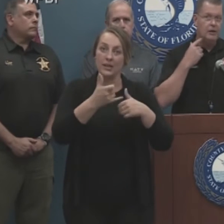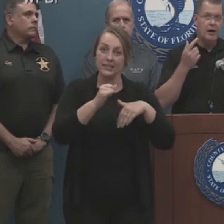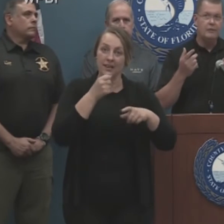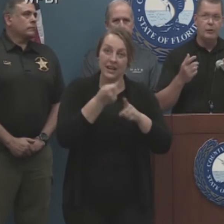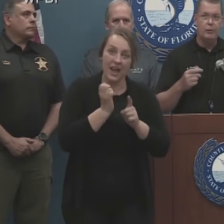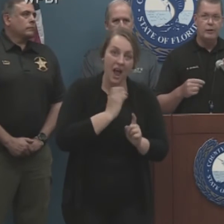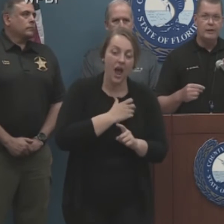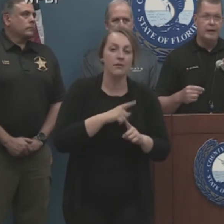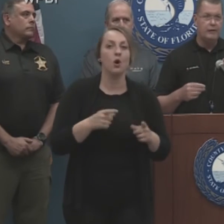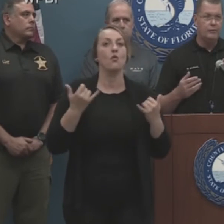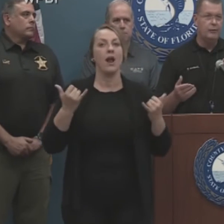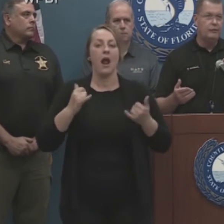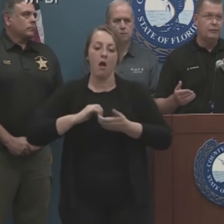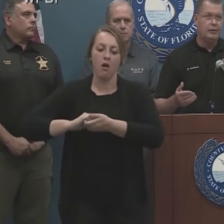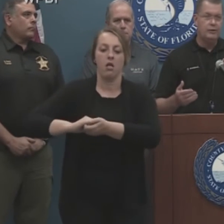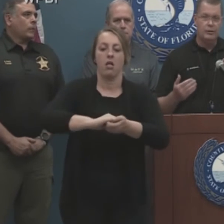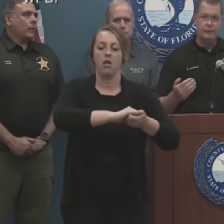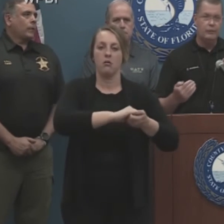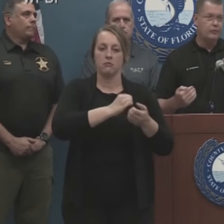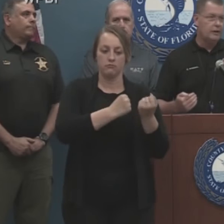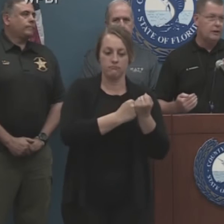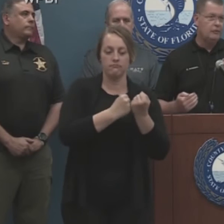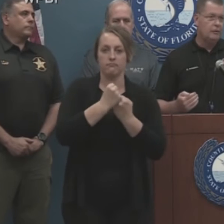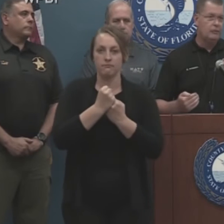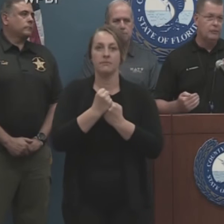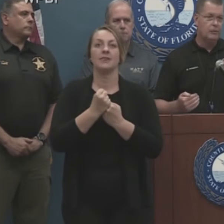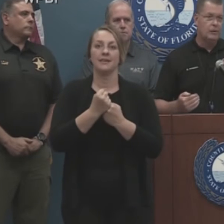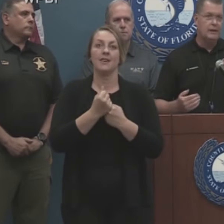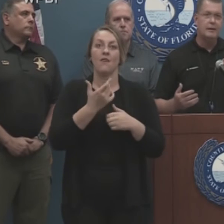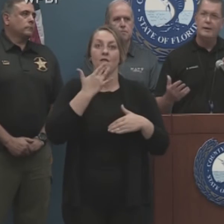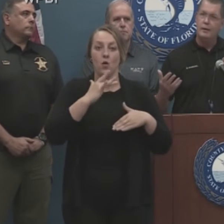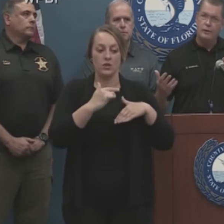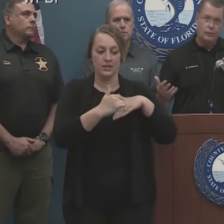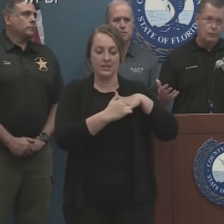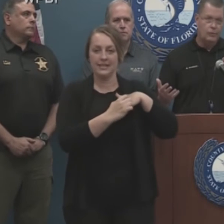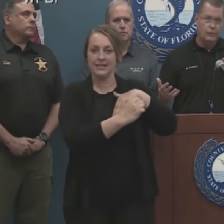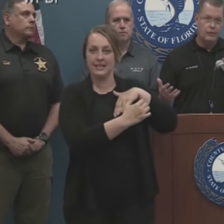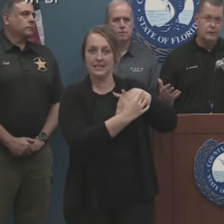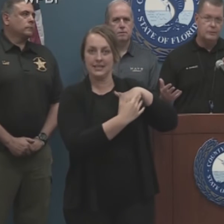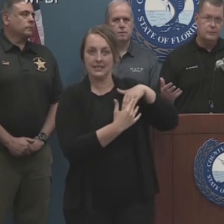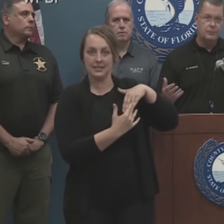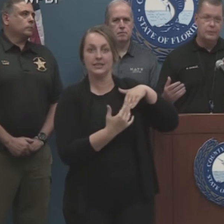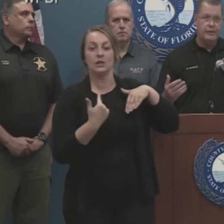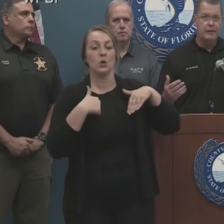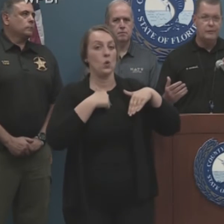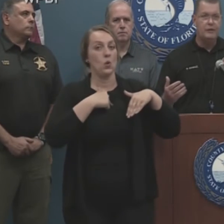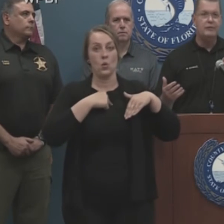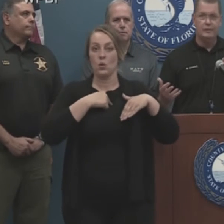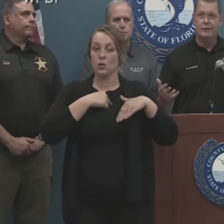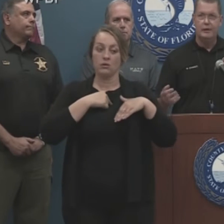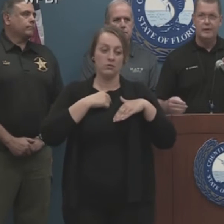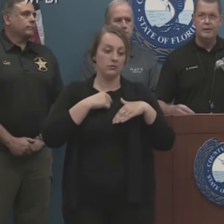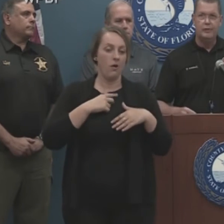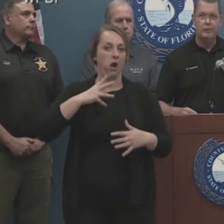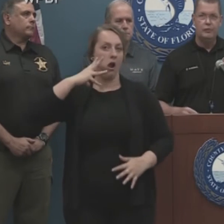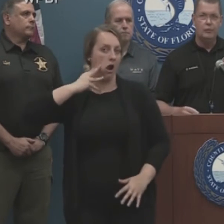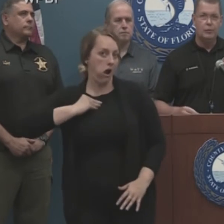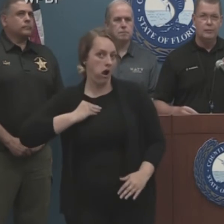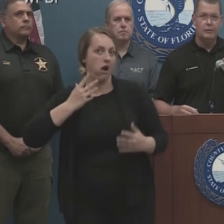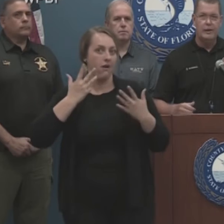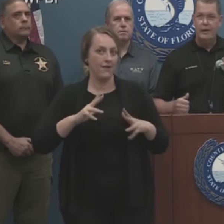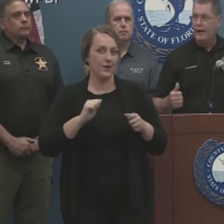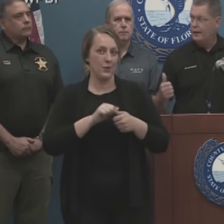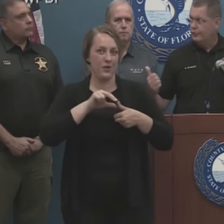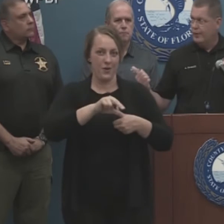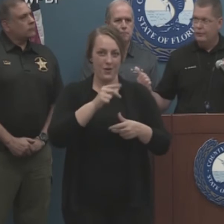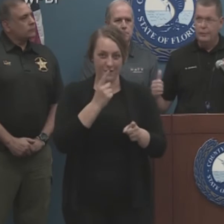But collectively working together as much as we do, unfortunately on the east coast of Florida, we're pretty seasoned in dealing with